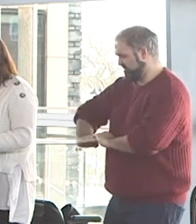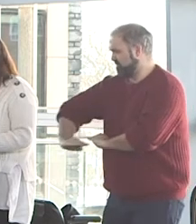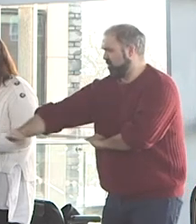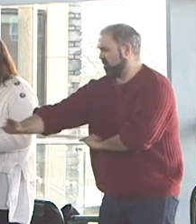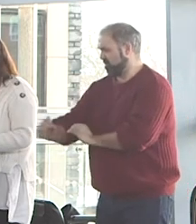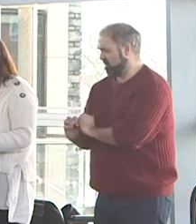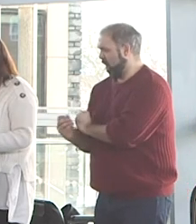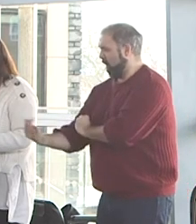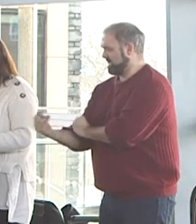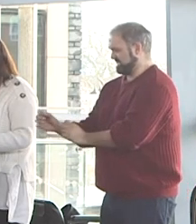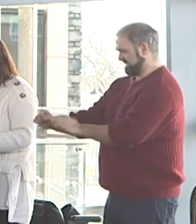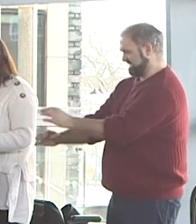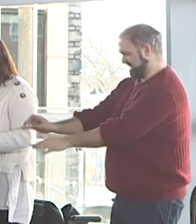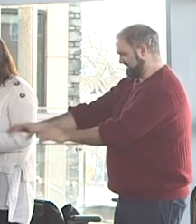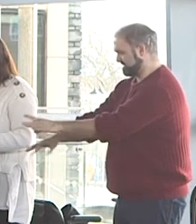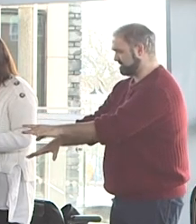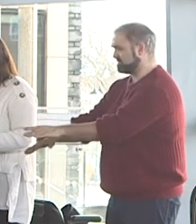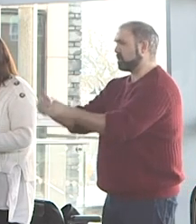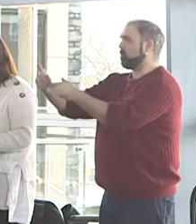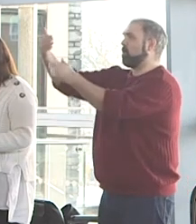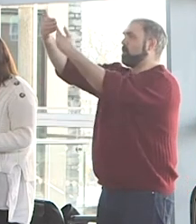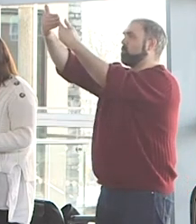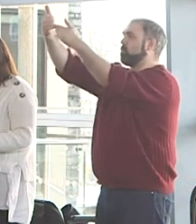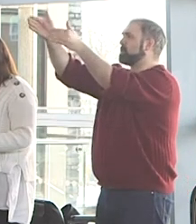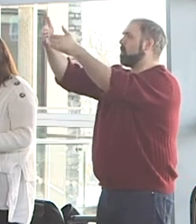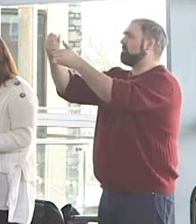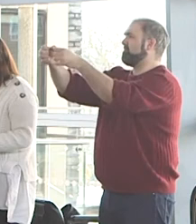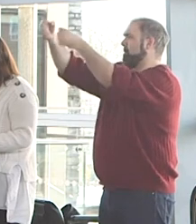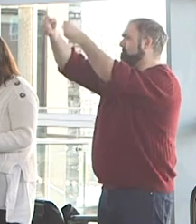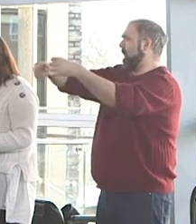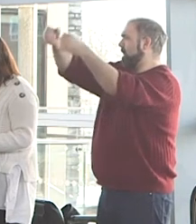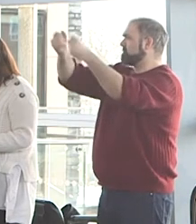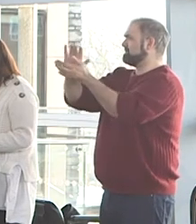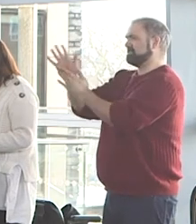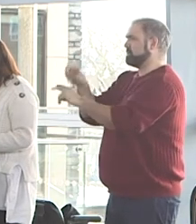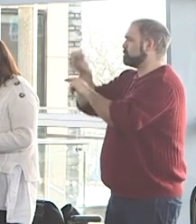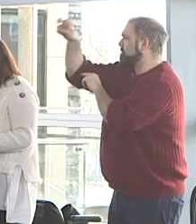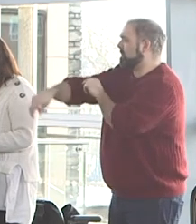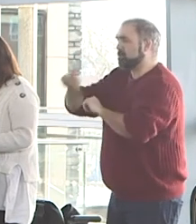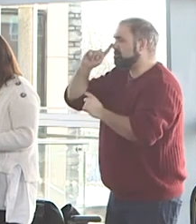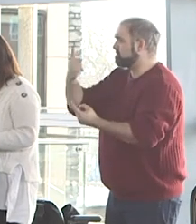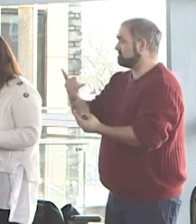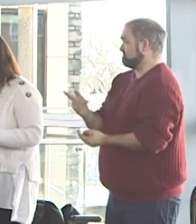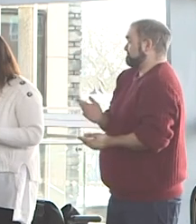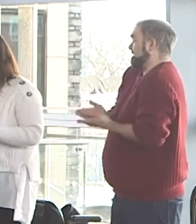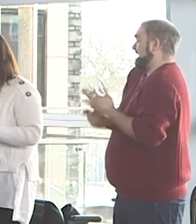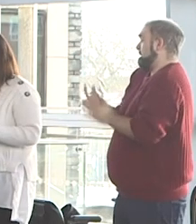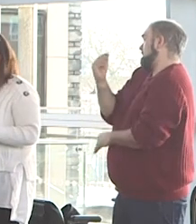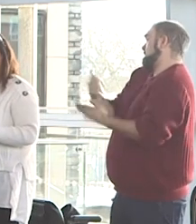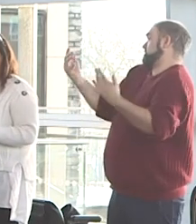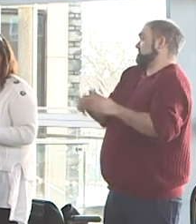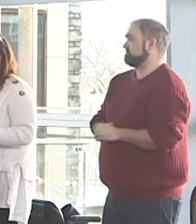stains. My room had only one window in it, but it had bars, so I don't jump out. Apparently, it happened a lot."